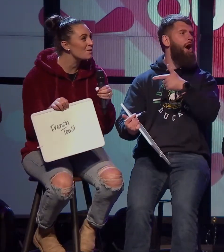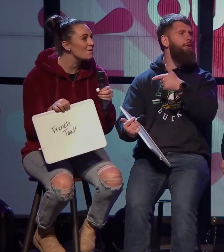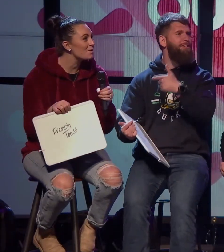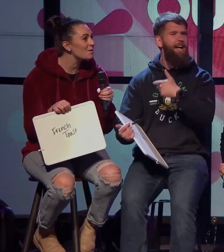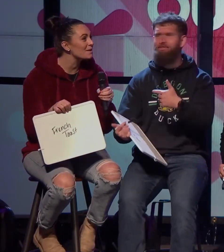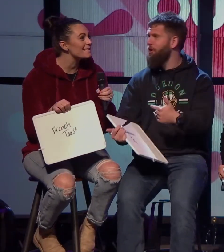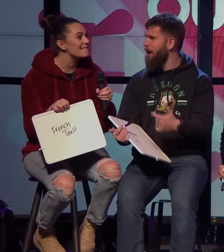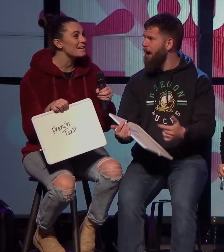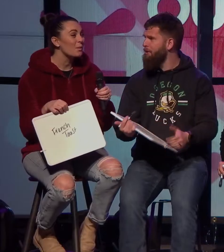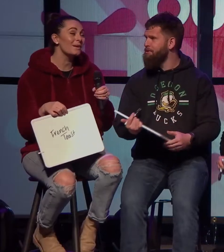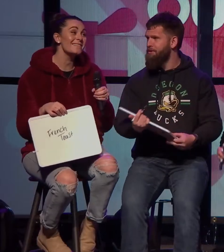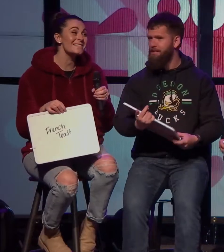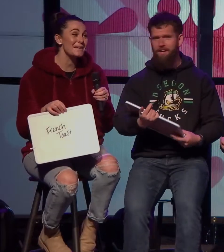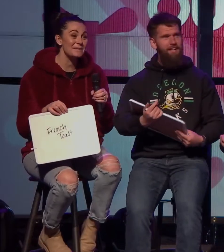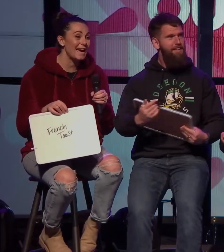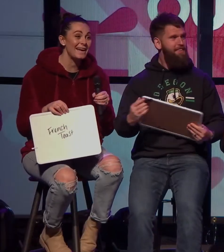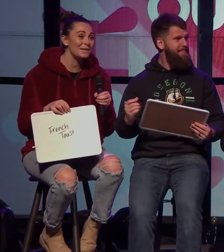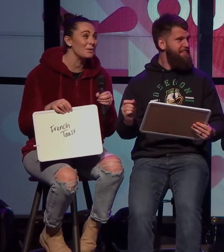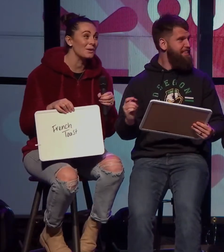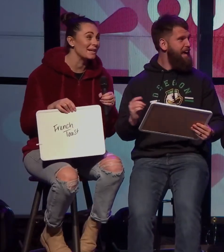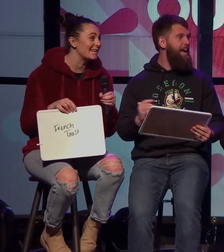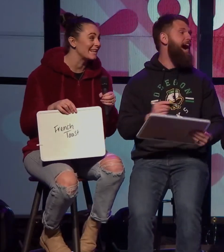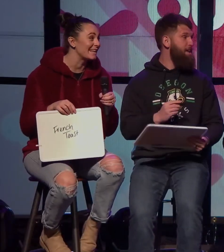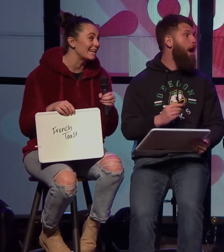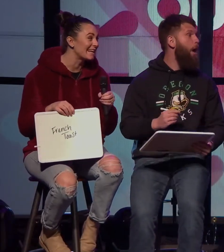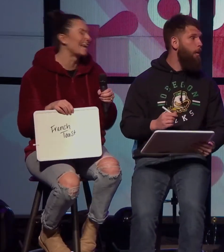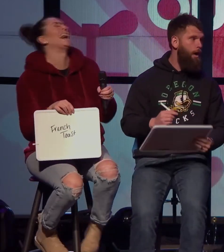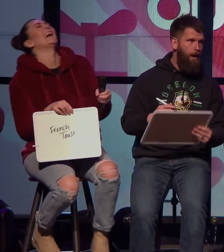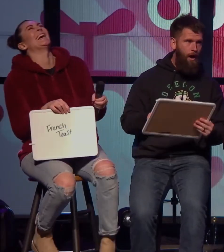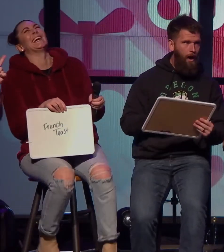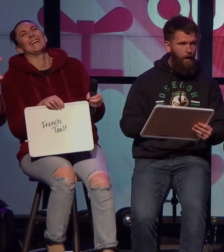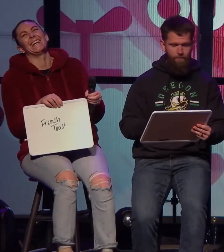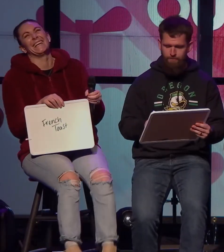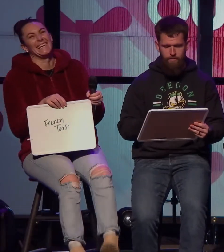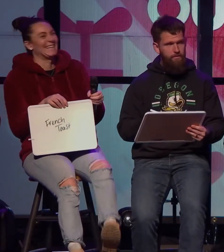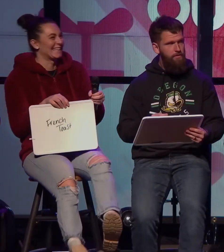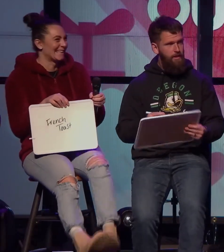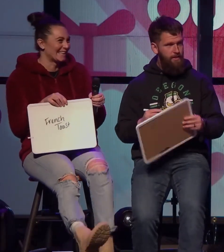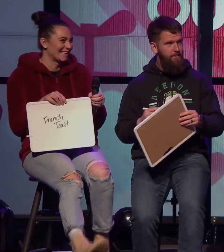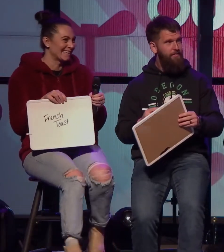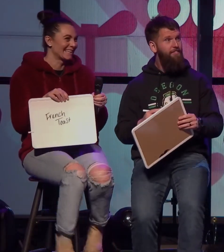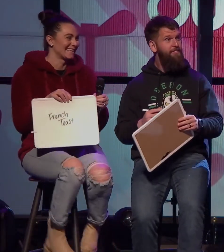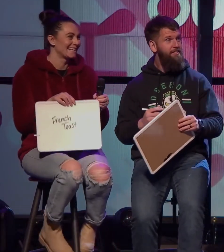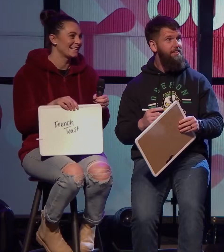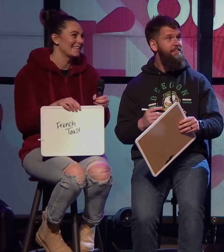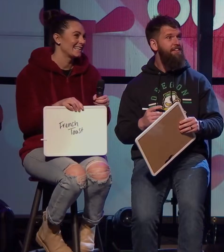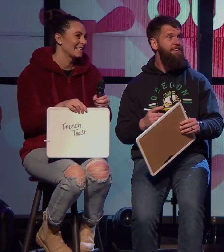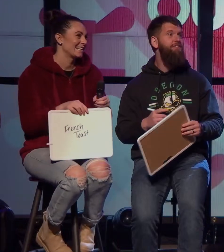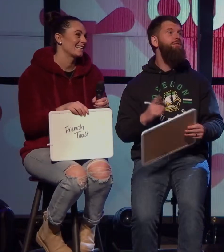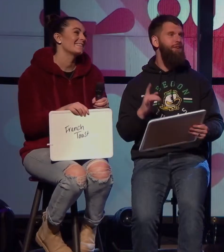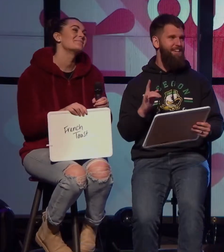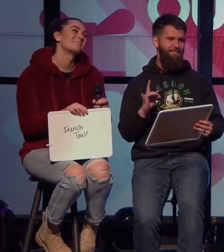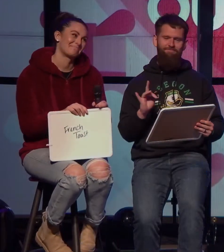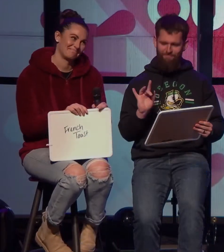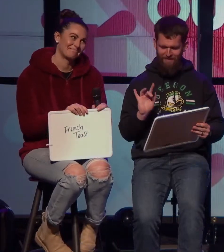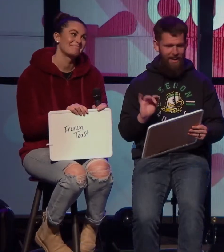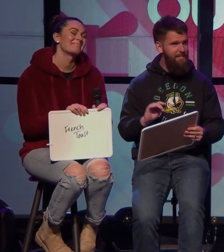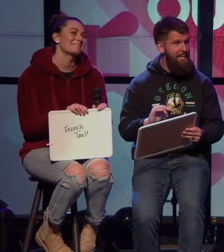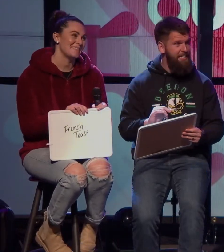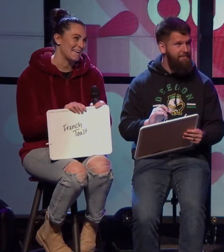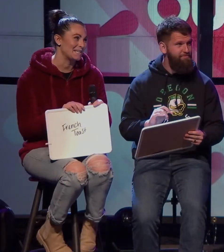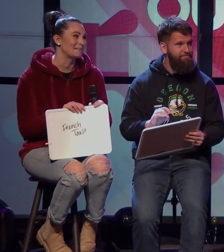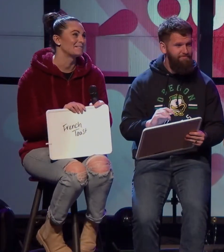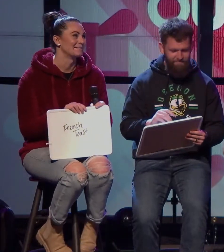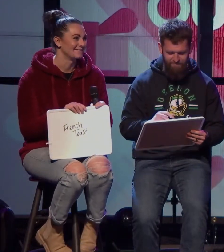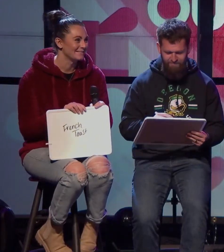French toast. Close. We're in the same category. I know. That's very close. So I'm going to give you 900 points. I'll